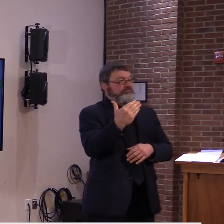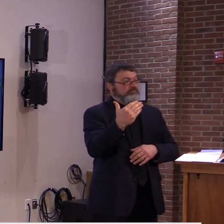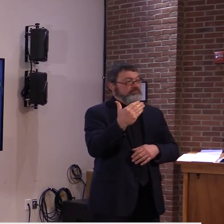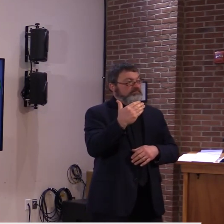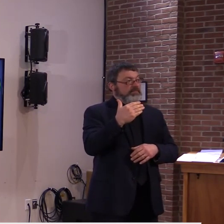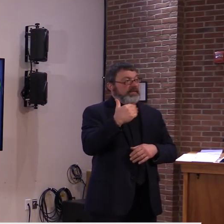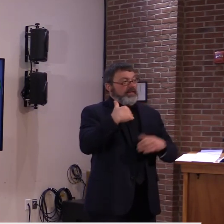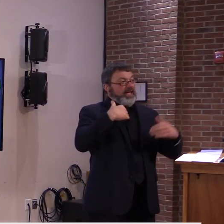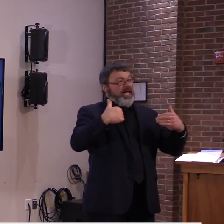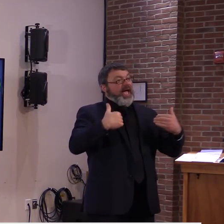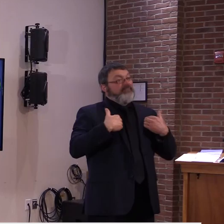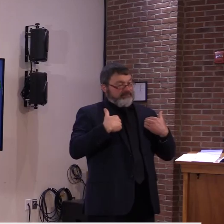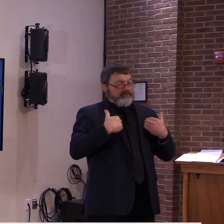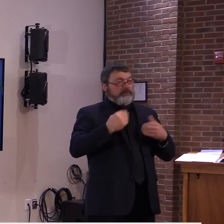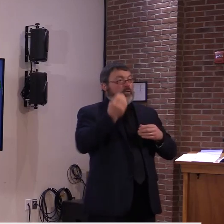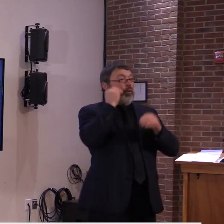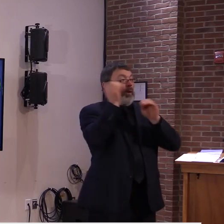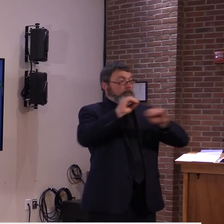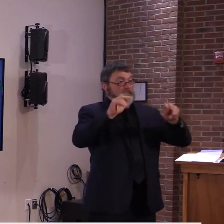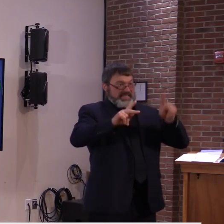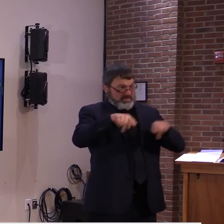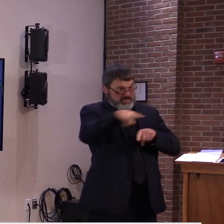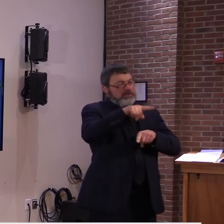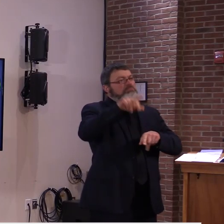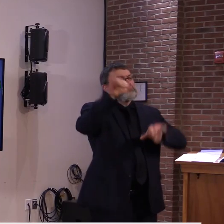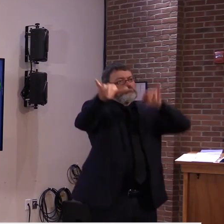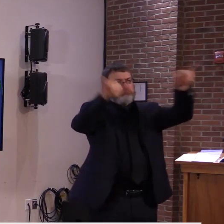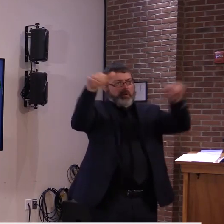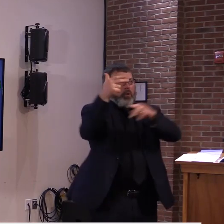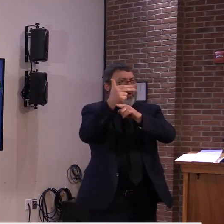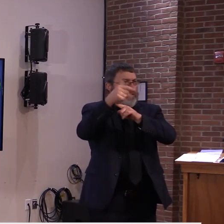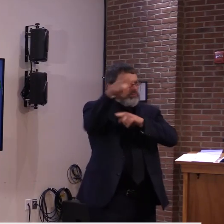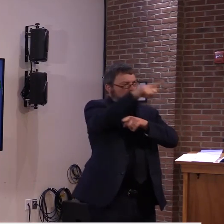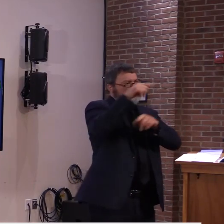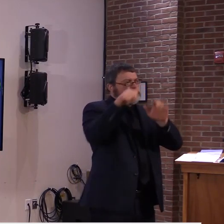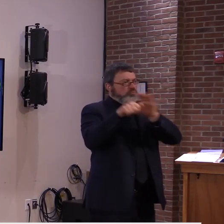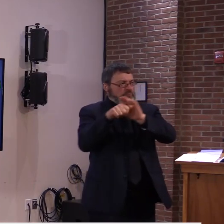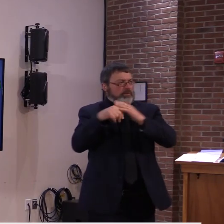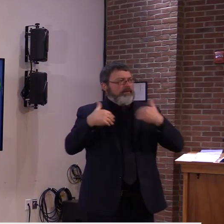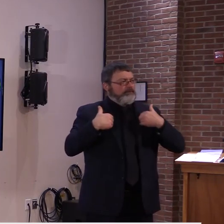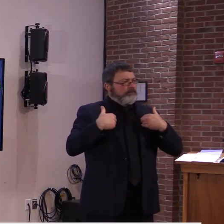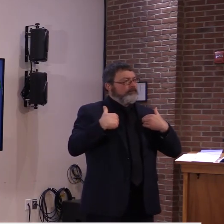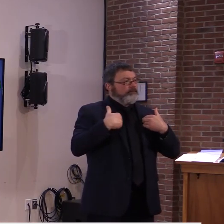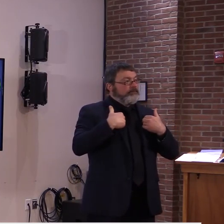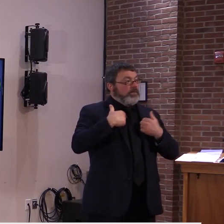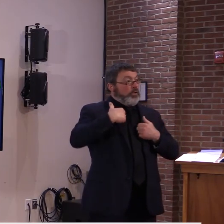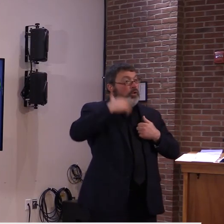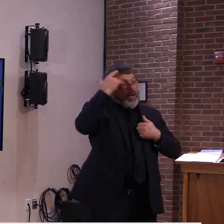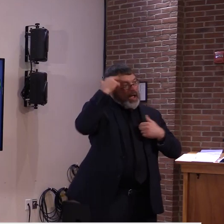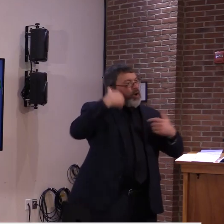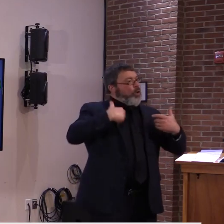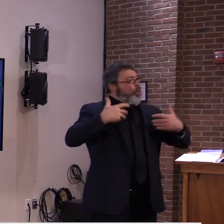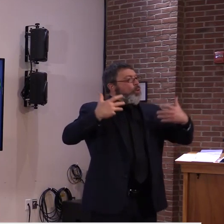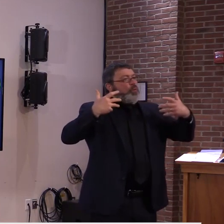and other solutions like that. And thank you for the question, Aaron. As you know, we